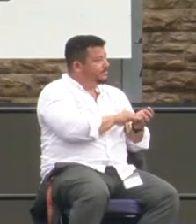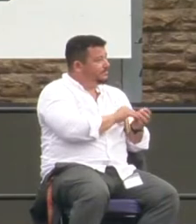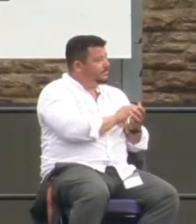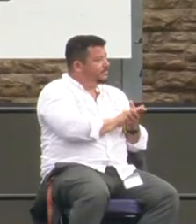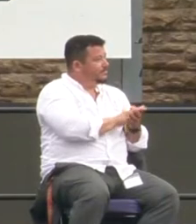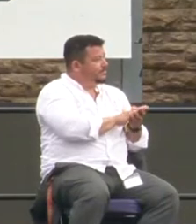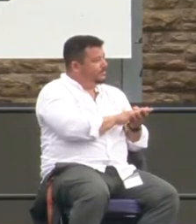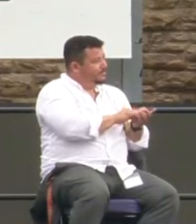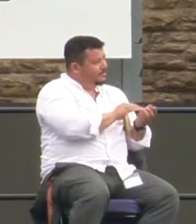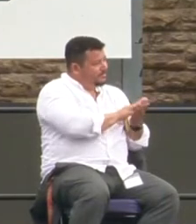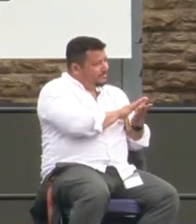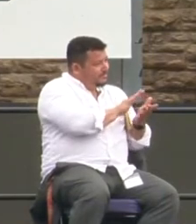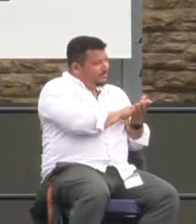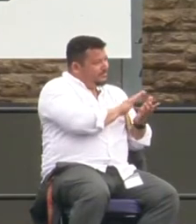Diavian Hairston.